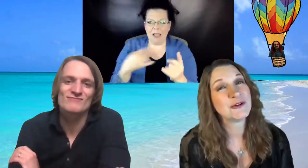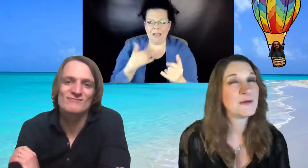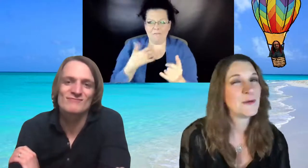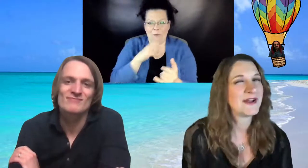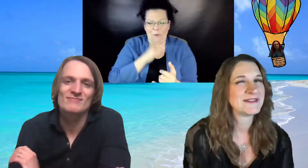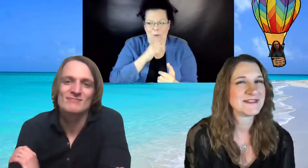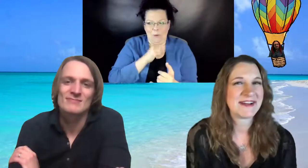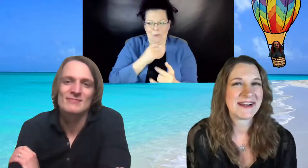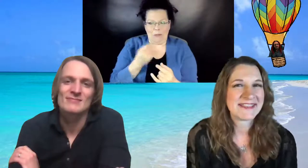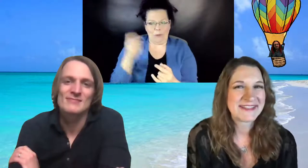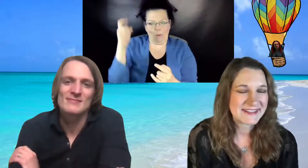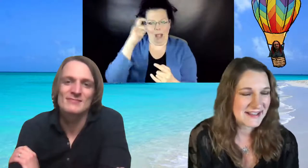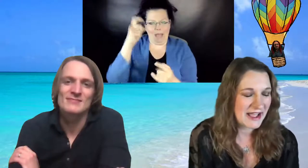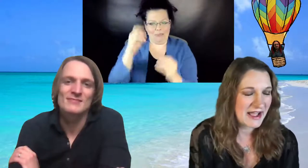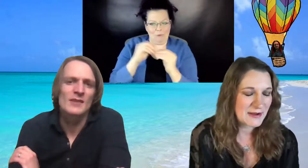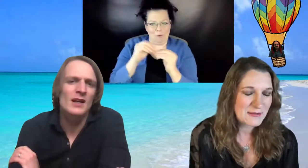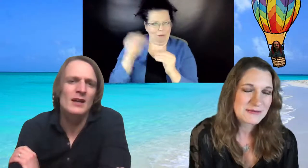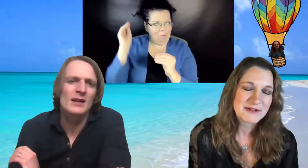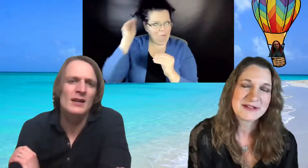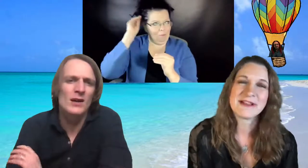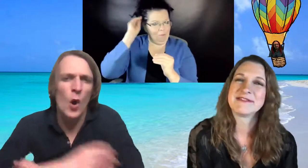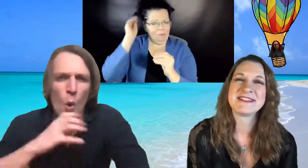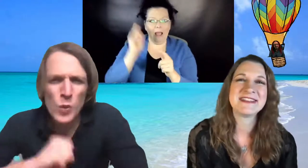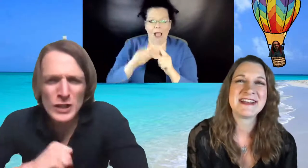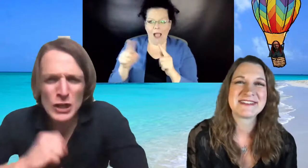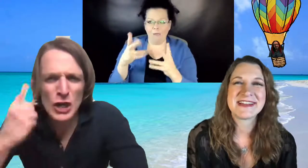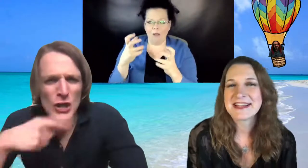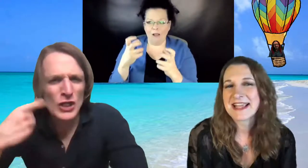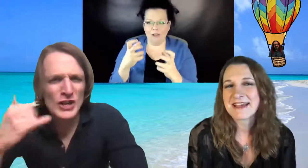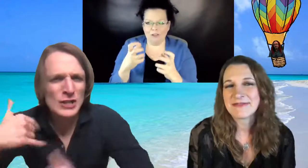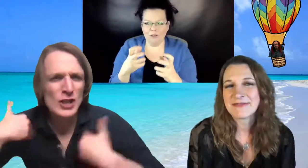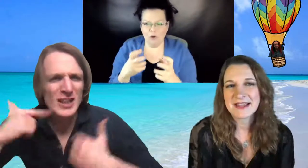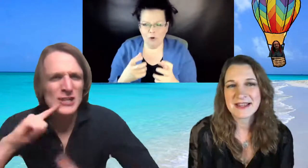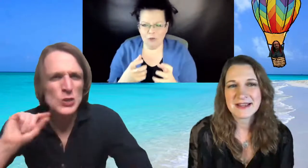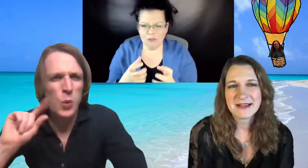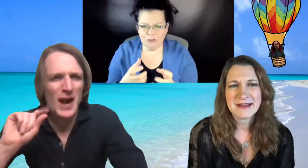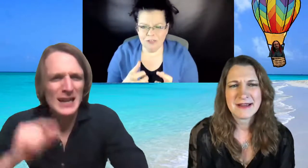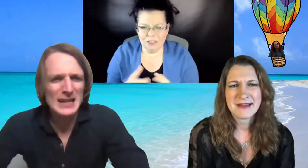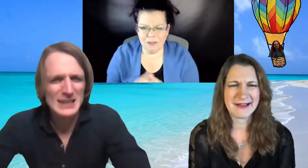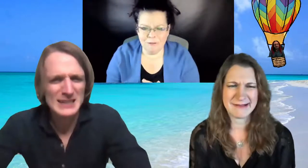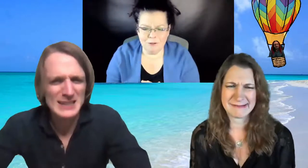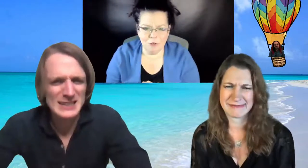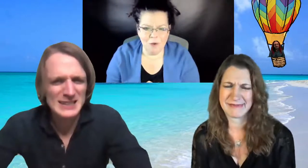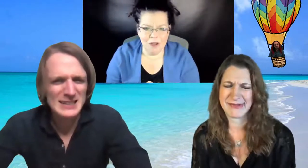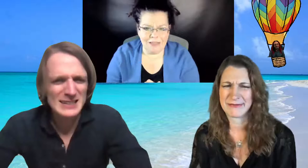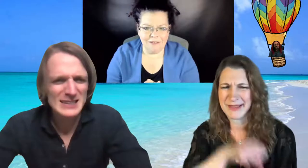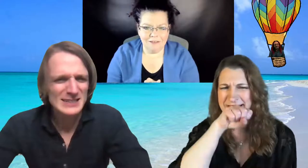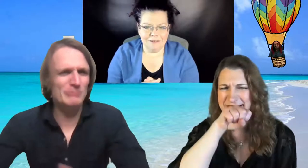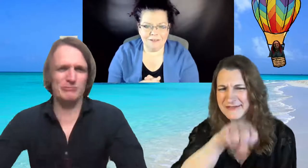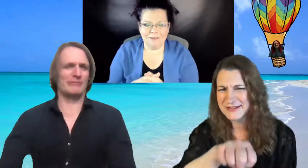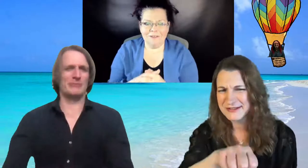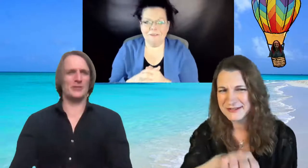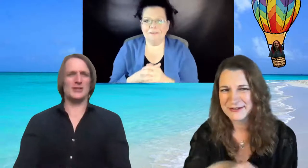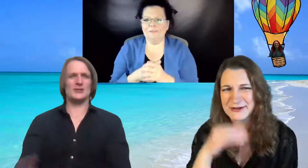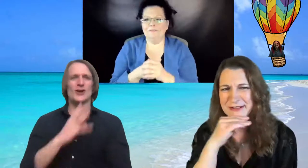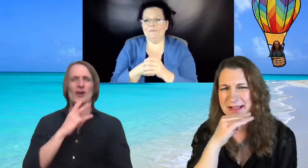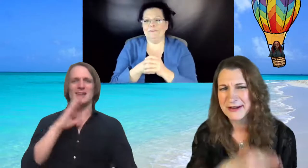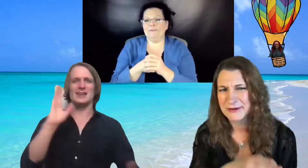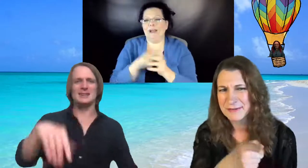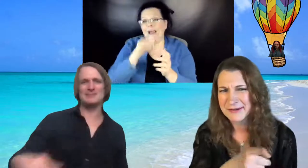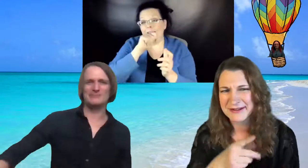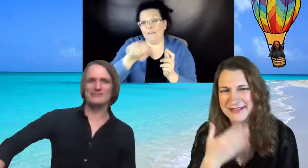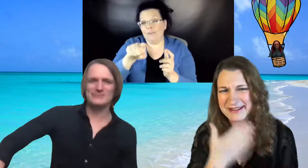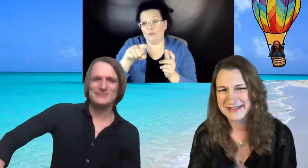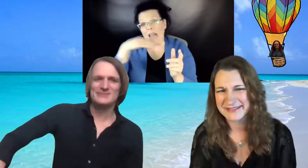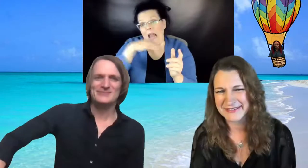older, a little wiser. And I think I would really love to sit outside in a cafe. You're old. You look like you're about 20. Love you. You're a